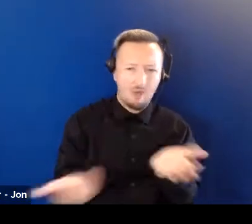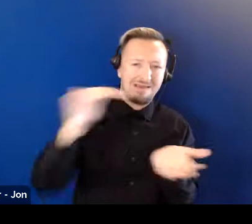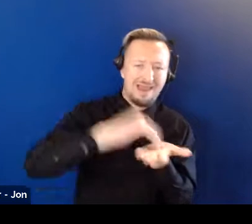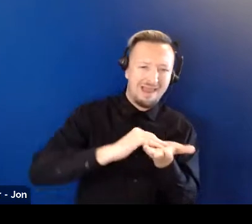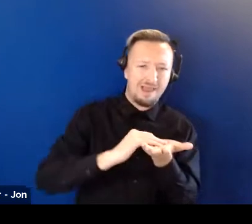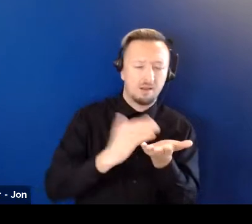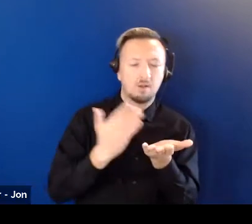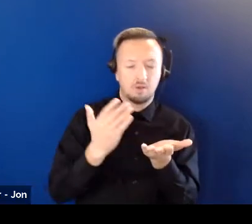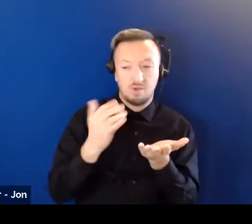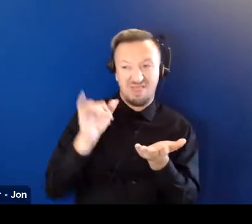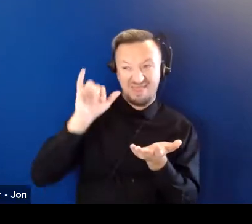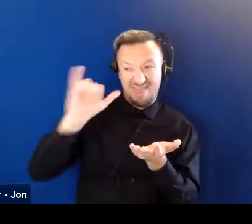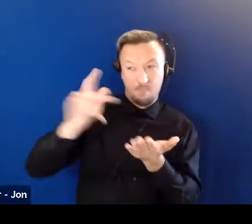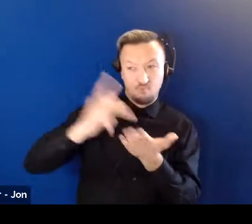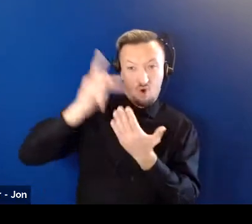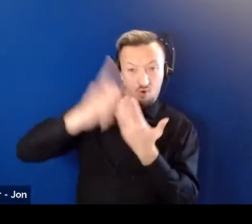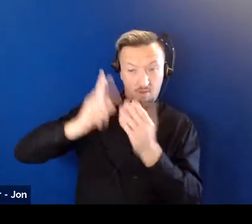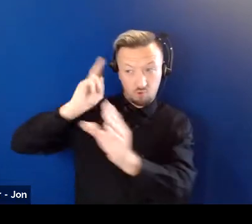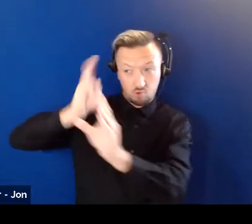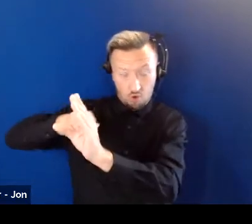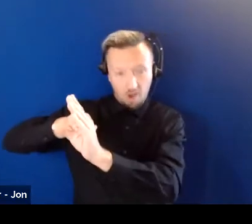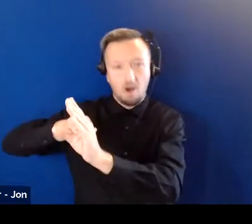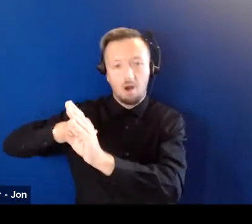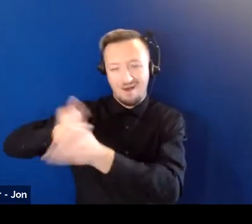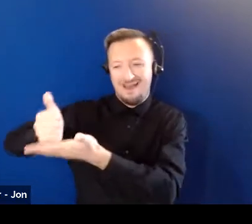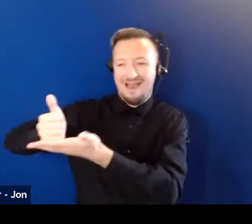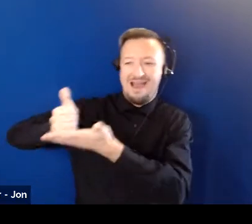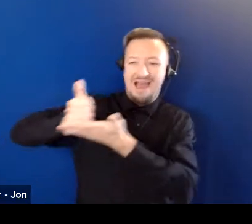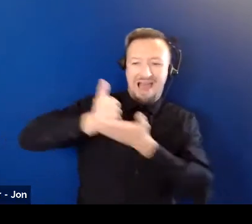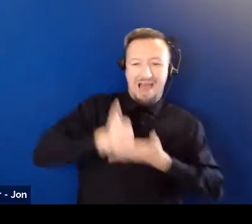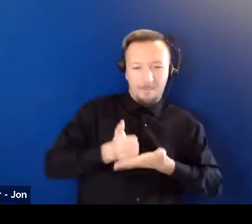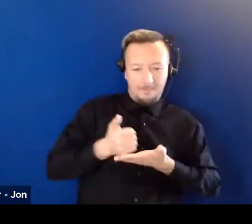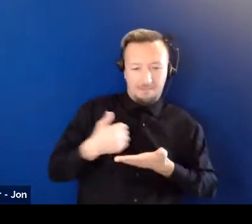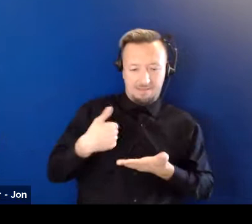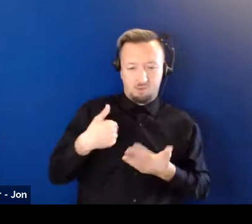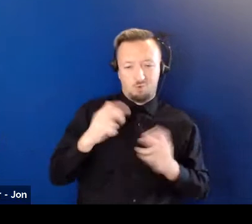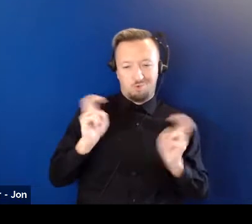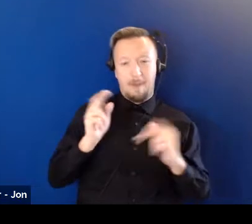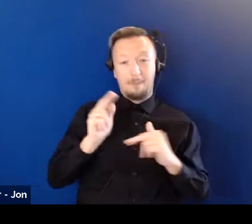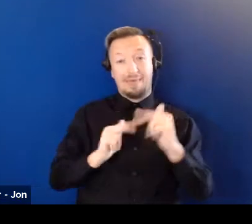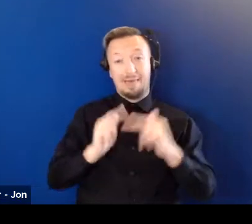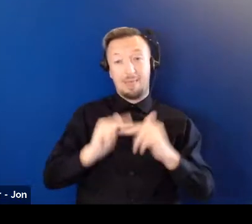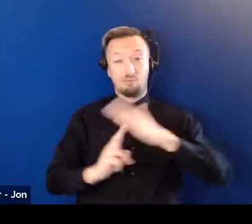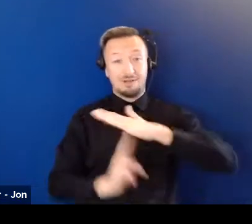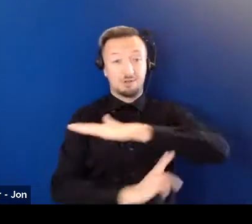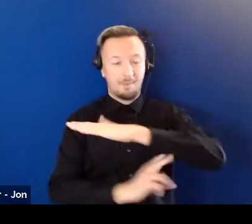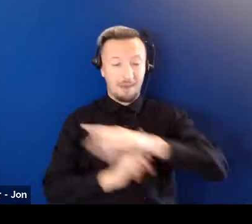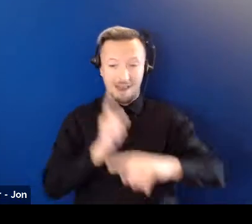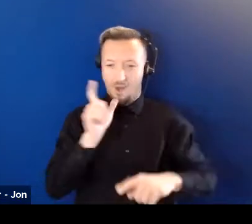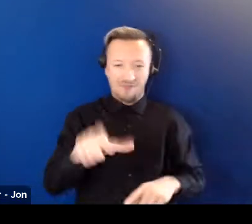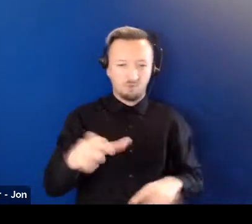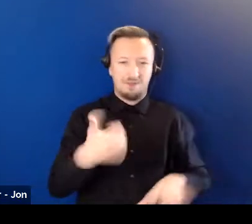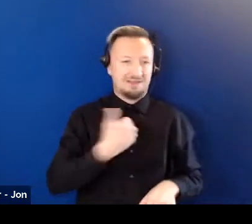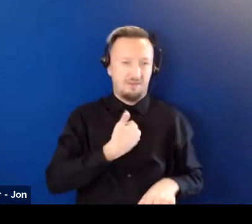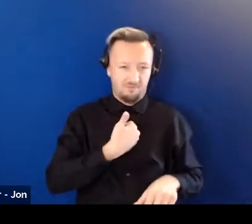consumers. But we knew that it was a great way to not have to build that bridge all by ourselves. And so this became a really wonderful